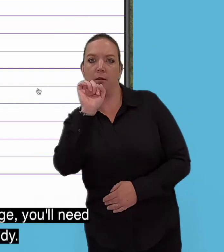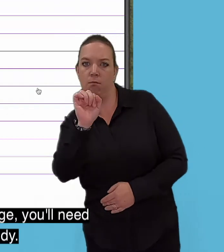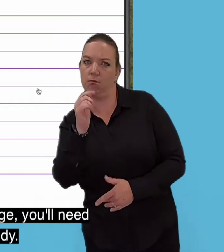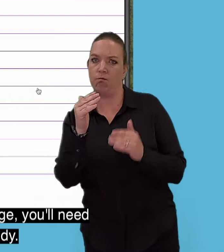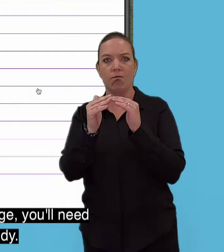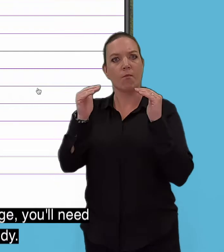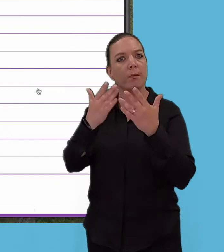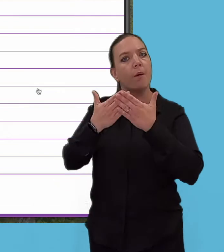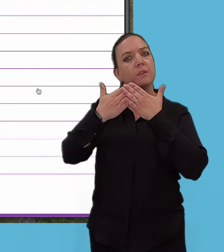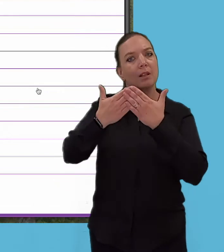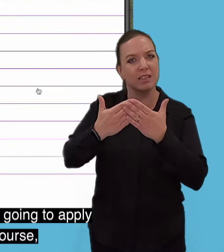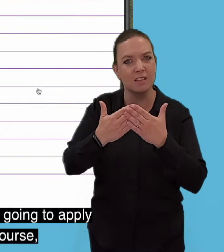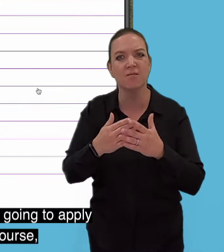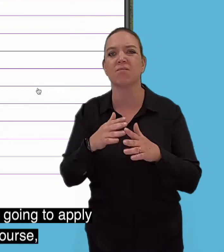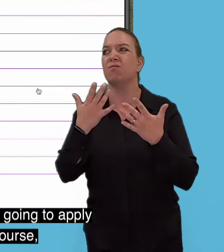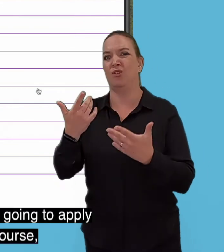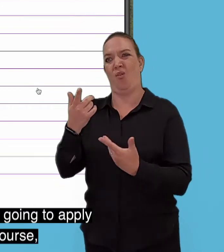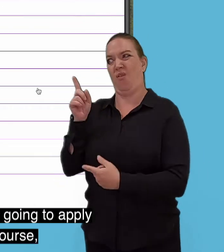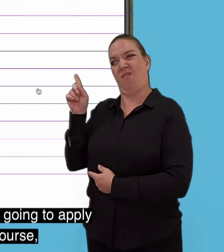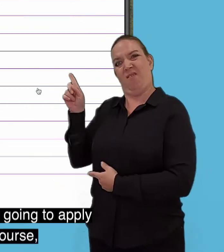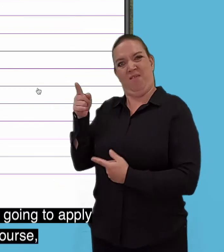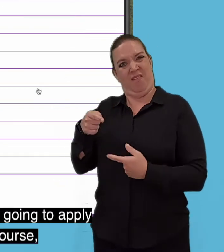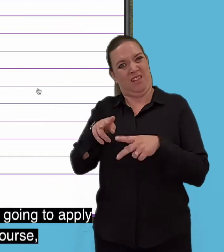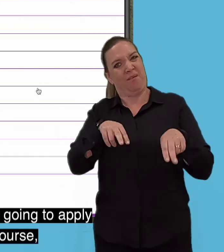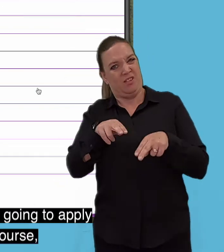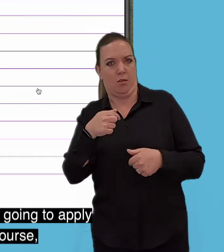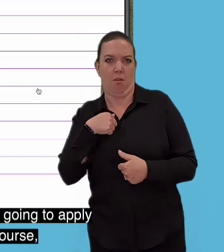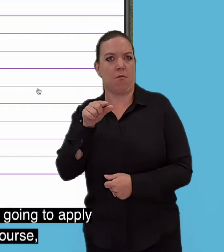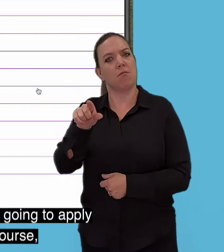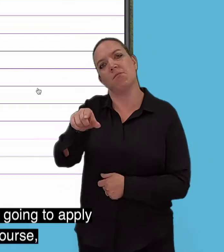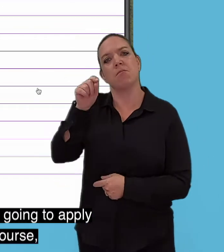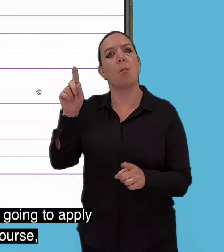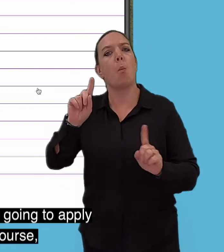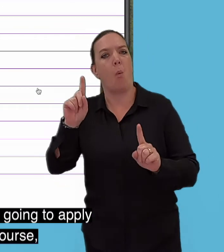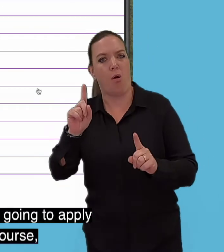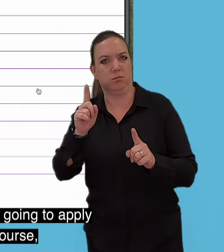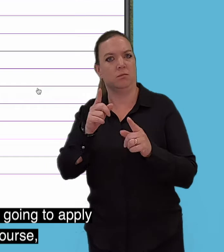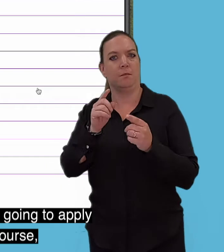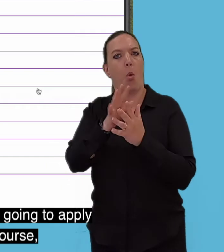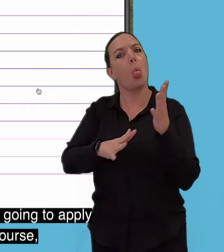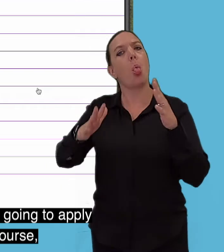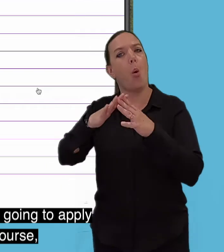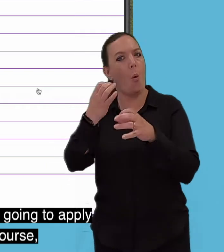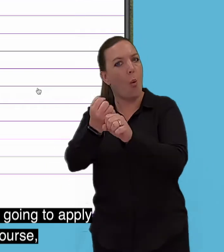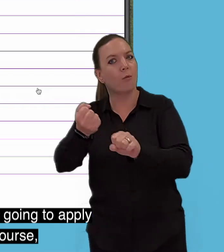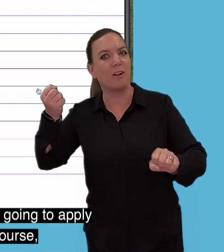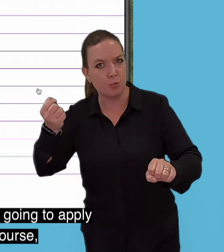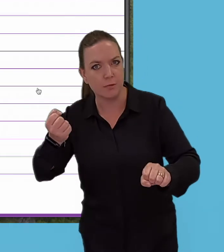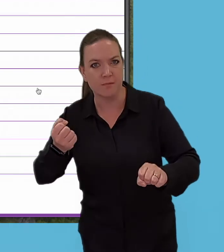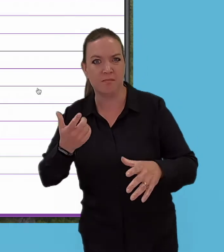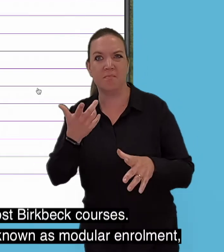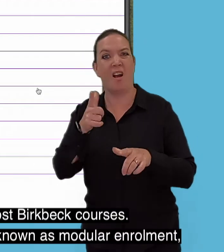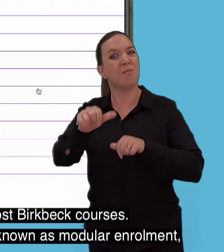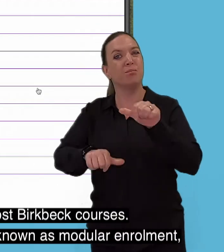Once you're on the Find a Course page, you'll need to select your level of study. For the purposes of this video, we're going to apply for an undergraduate law